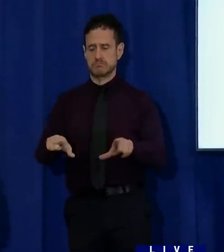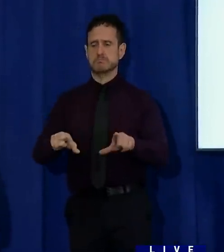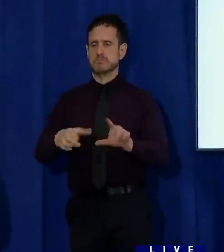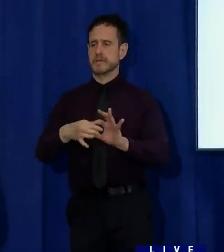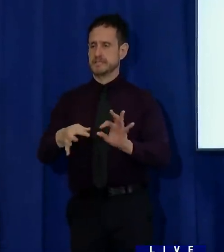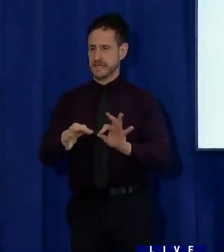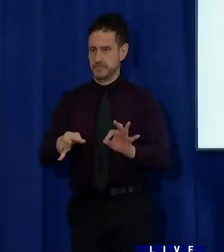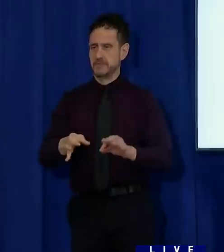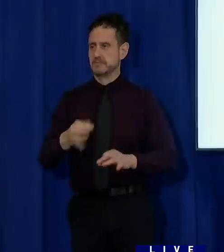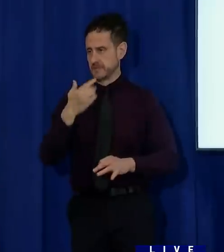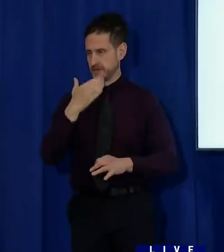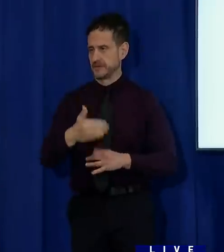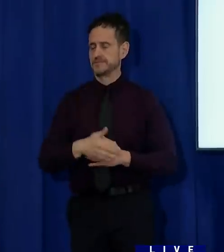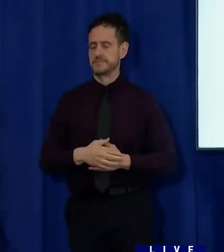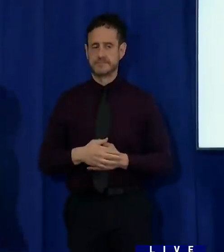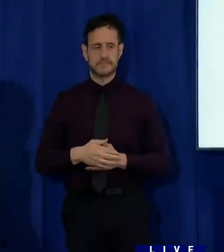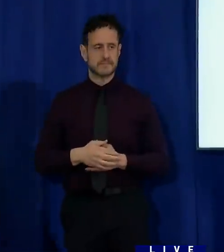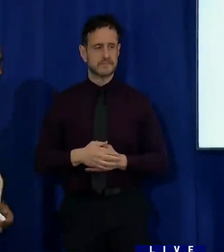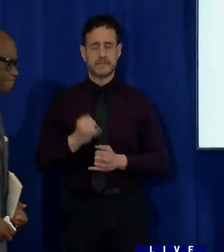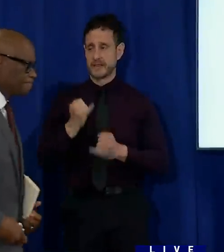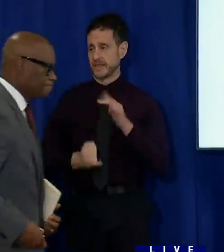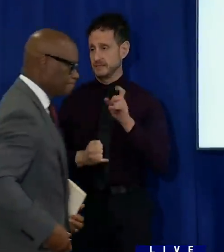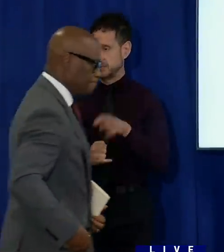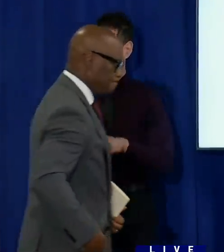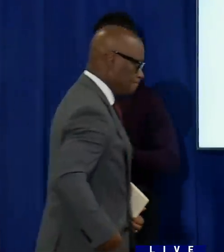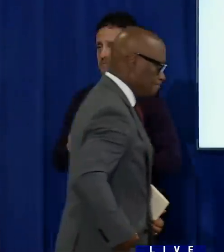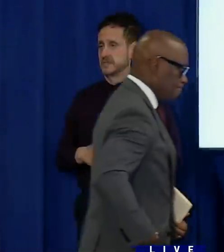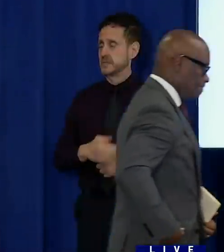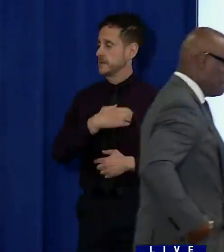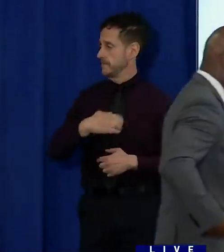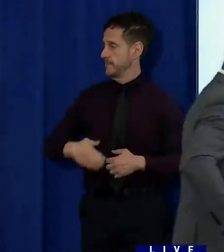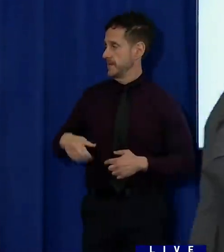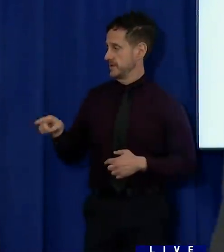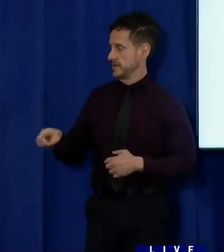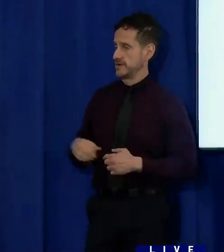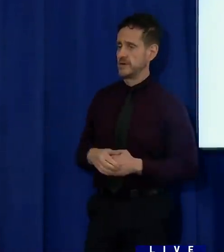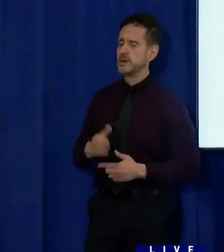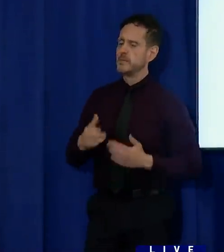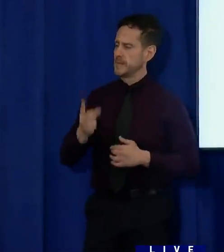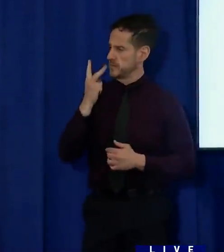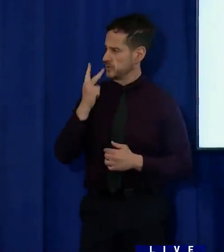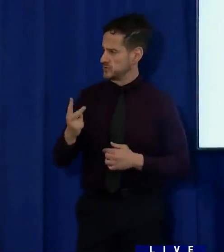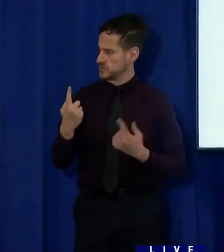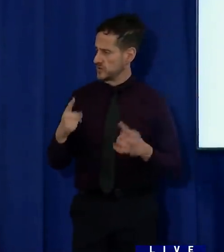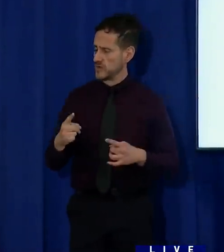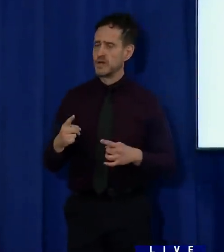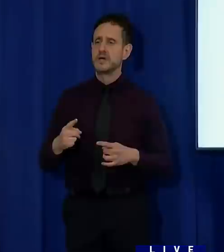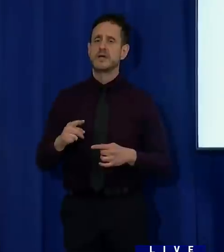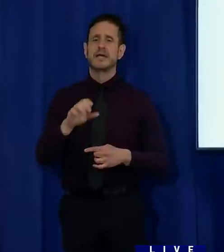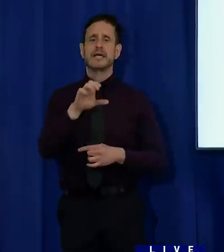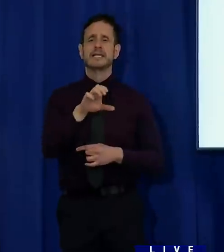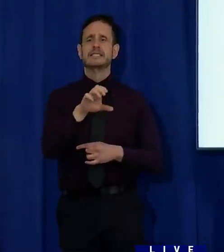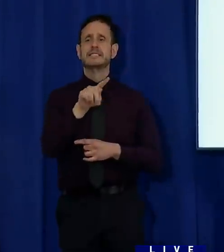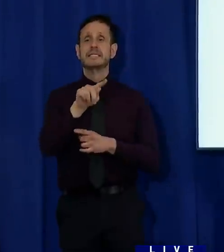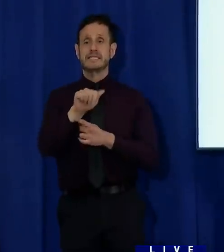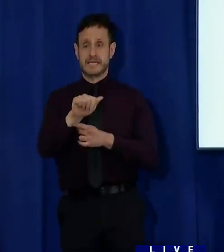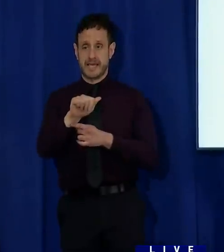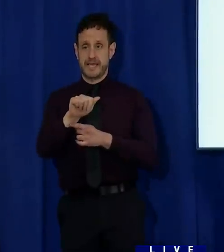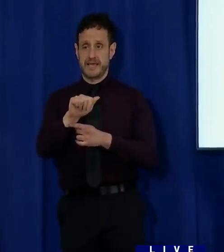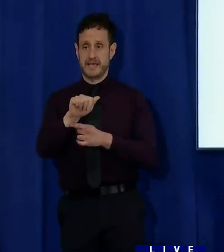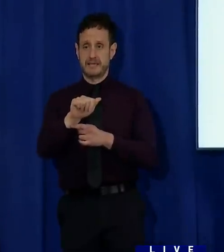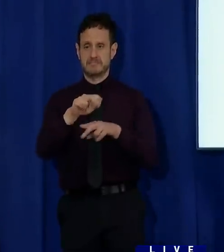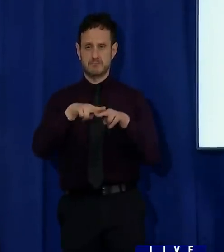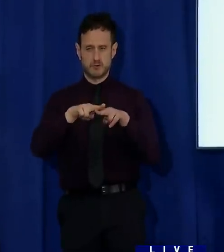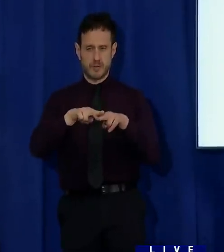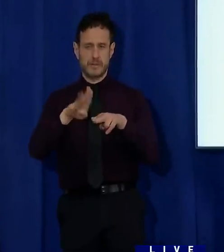already. Thank you. Thank you. Thank you. Mayor, you may have seen this as well. There's a CTA viral video. Have